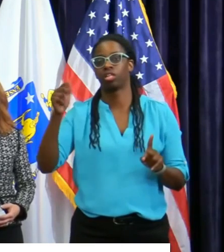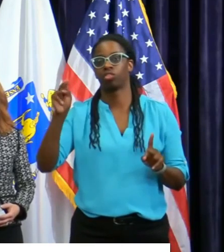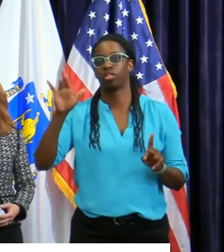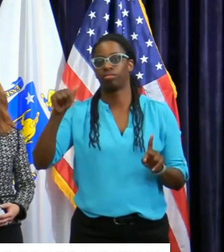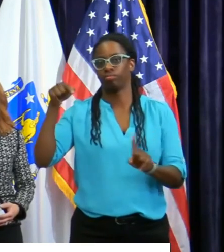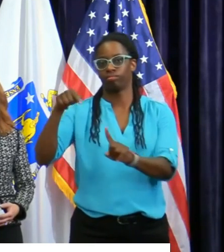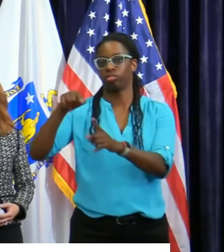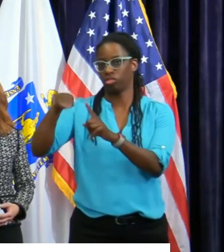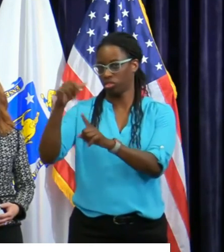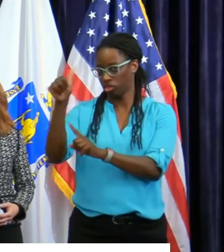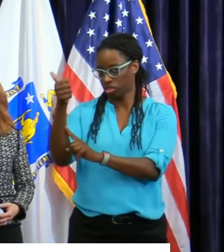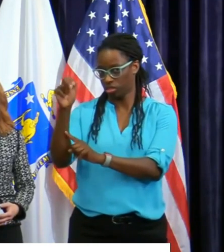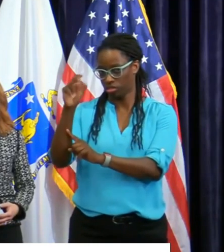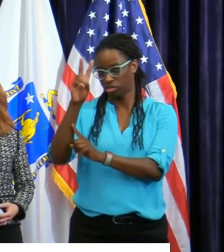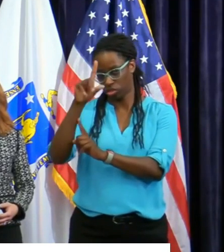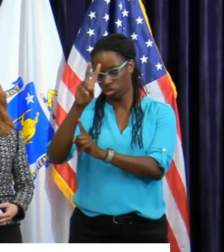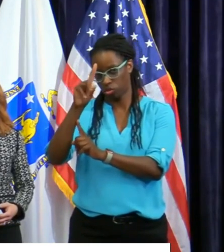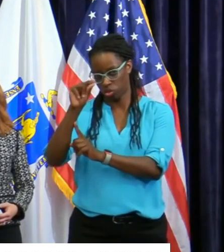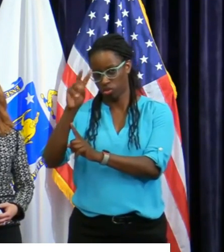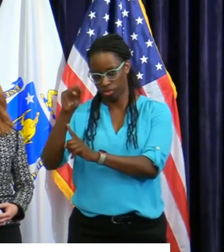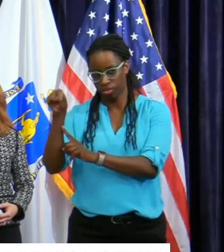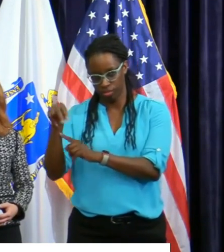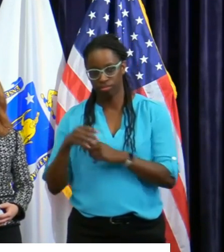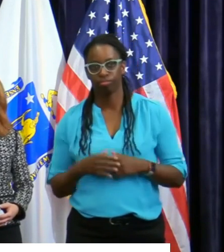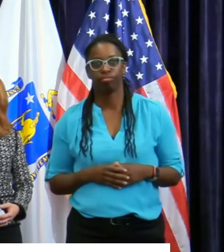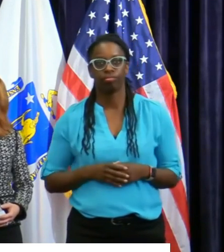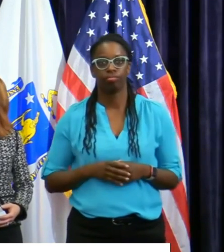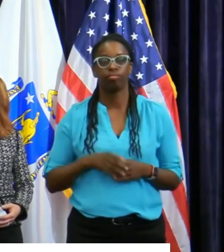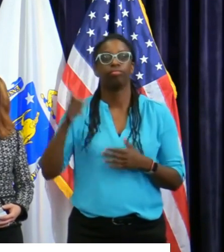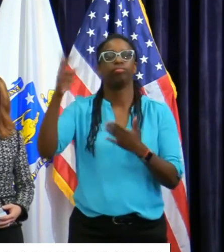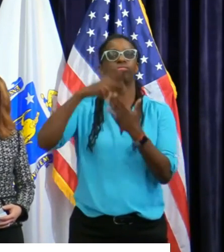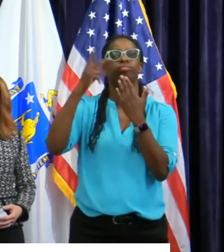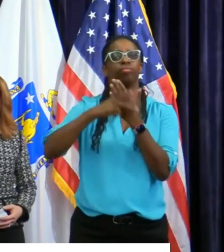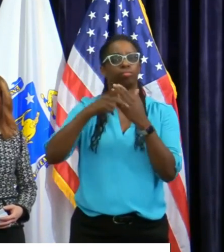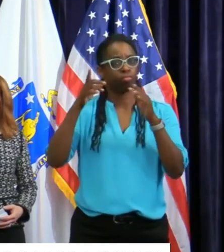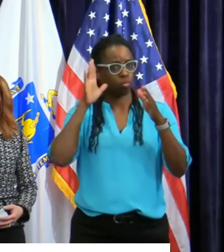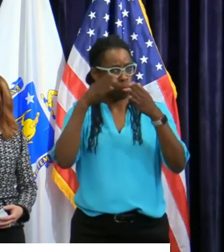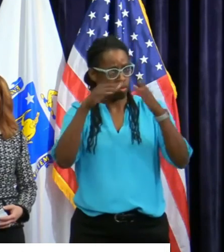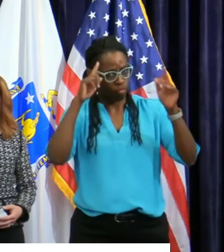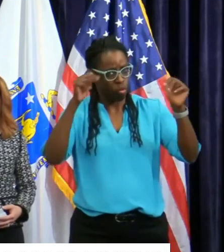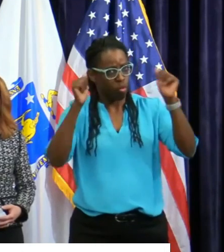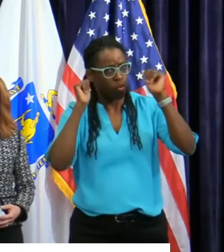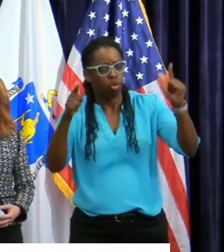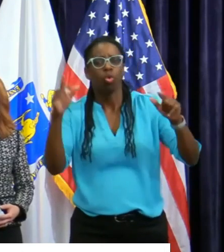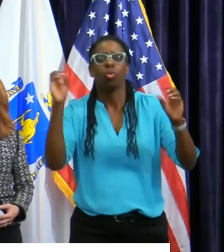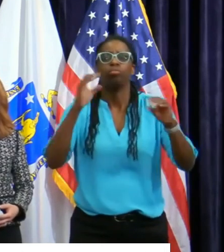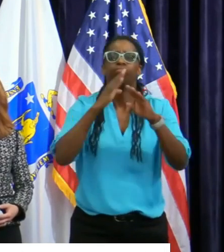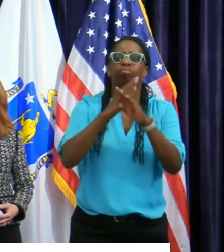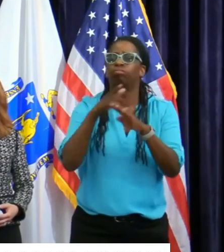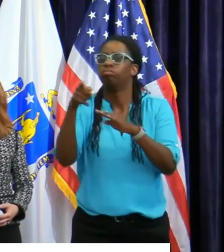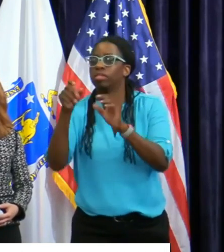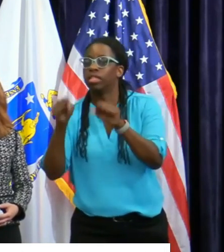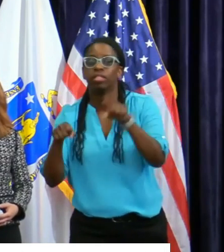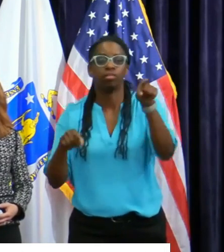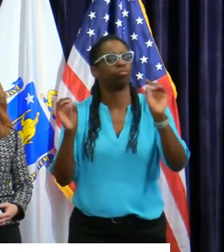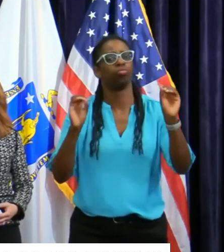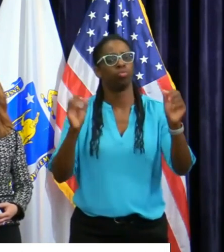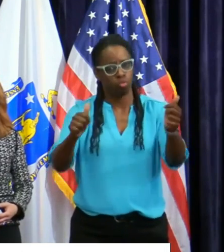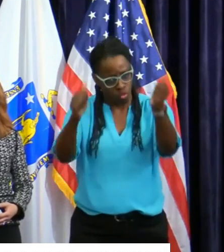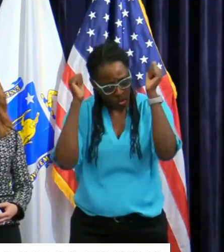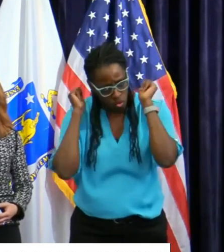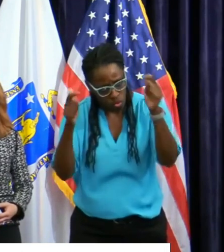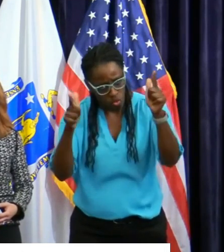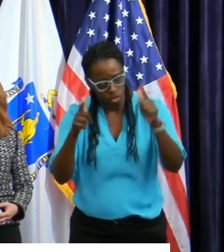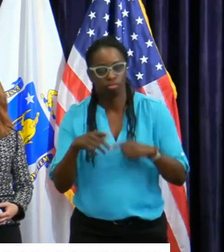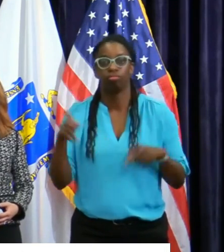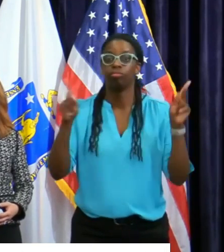to all communities, and we believe it will further reduce barriers to access to these rapid test kits for members of the public.